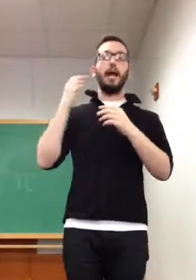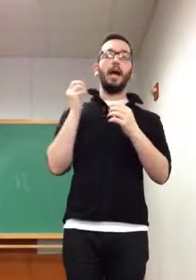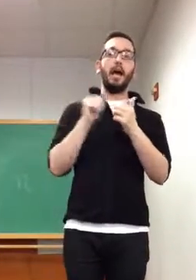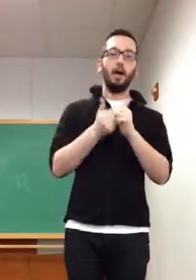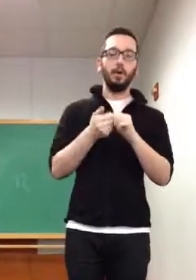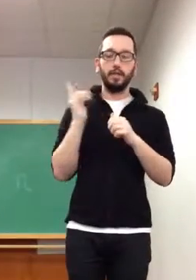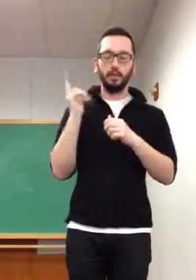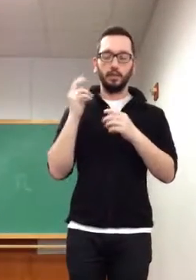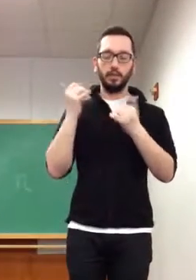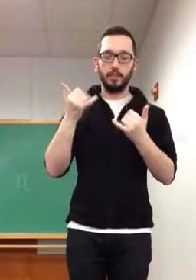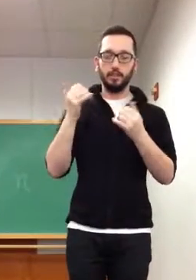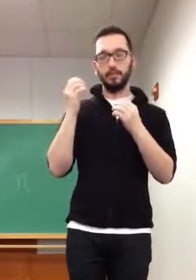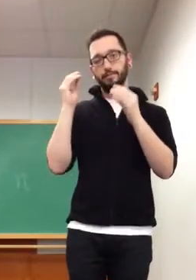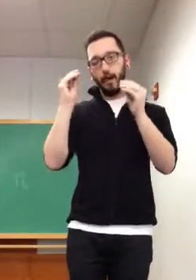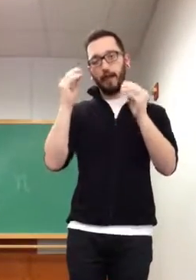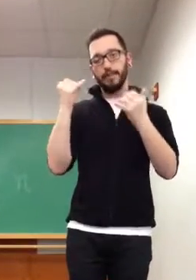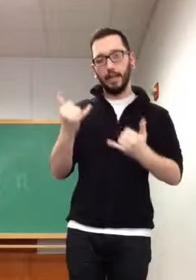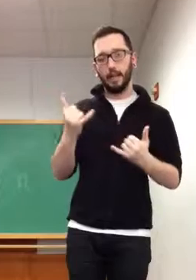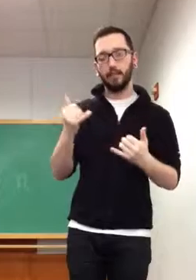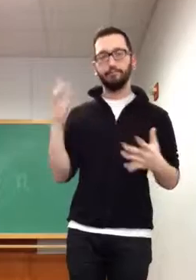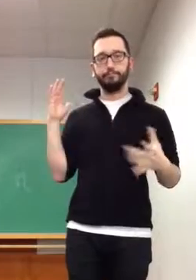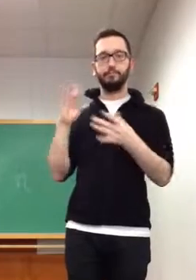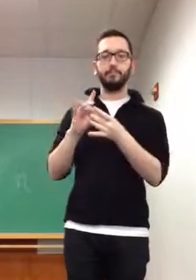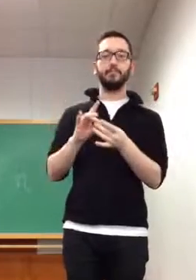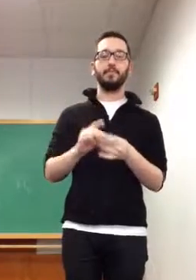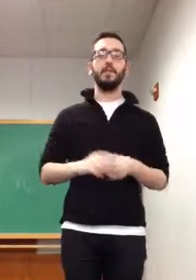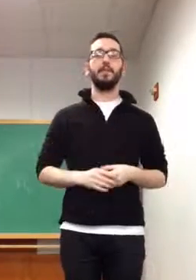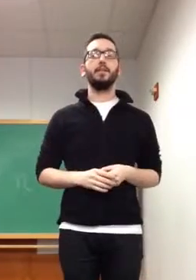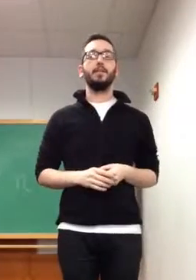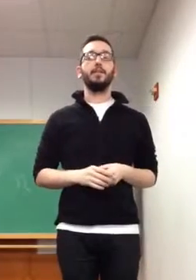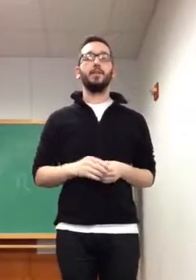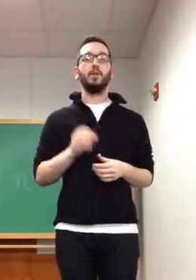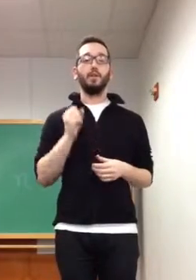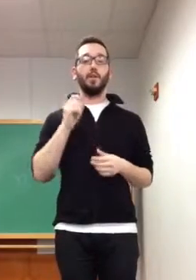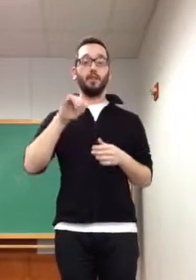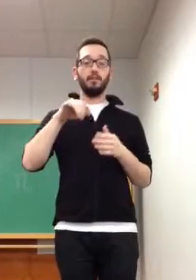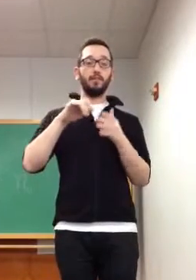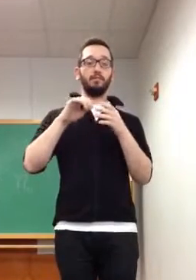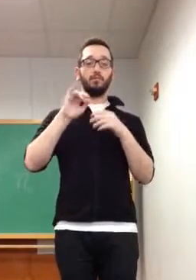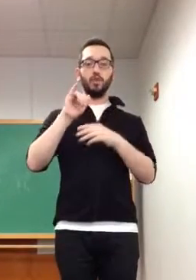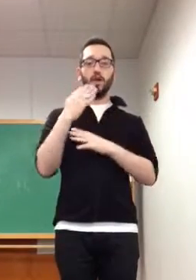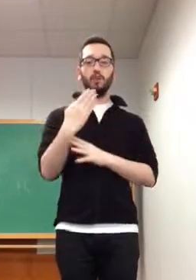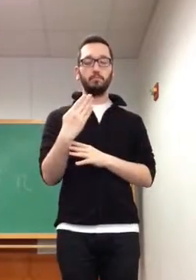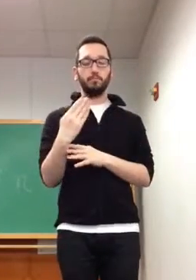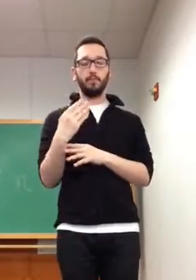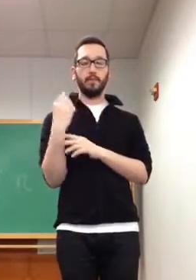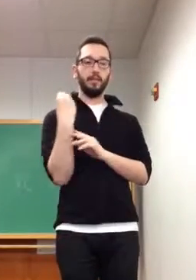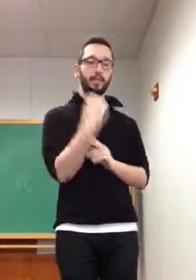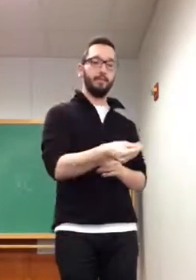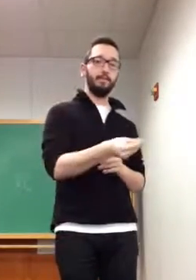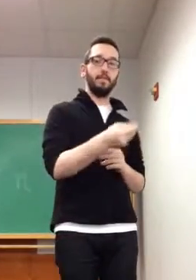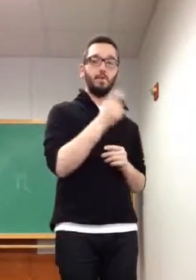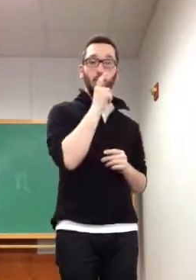This job went initially to social studies teachers who had been around